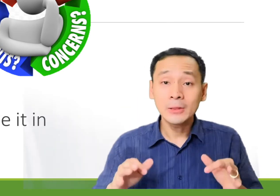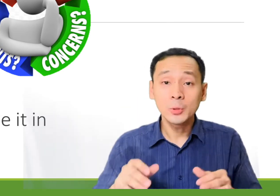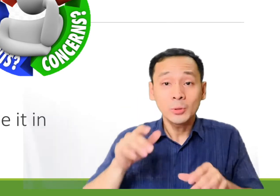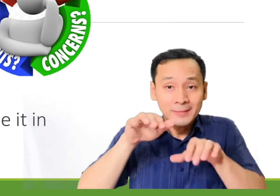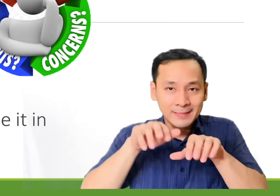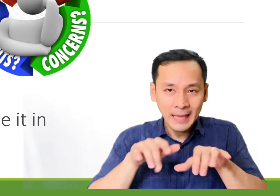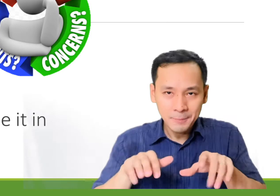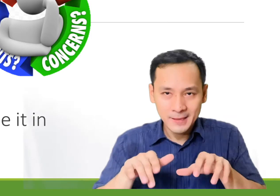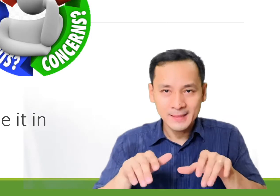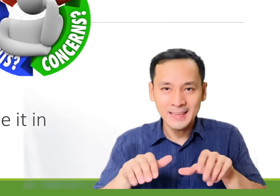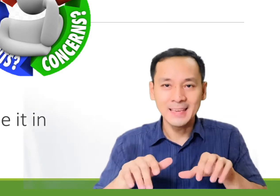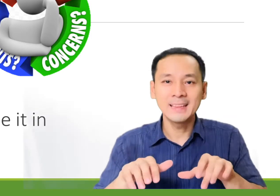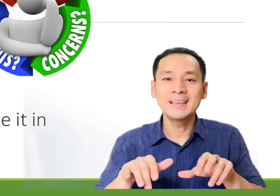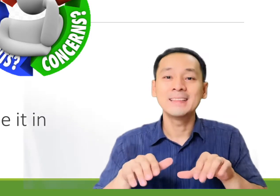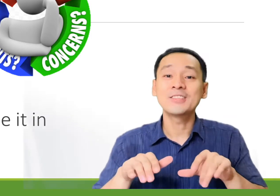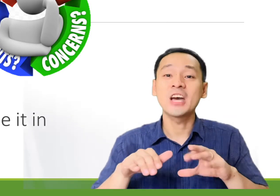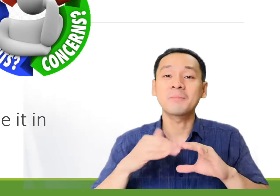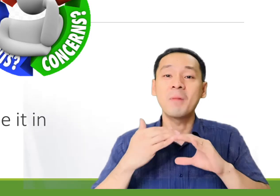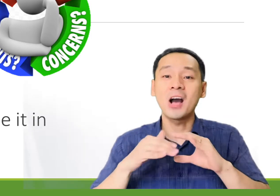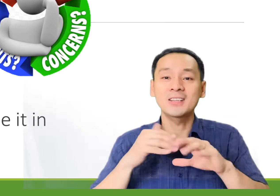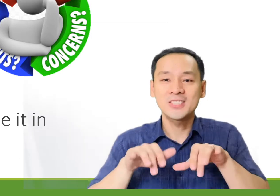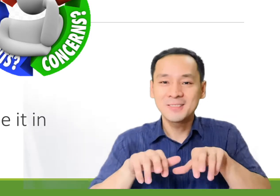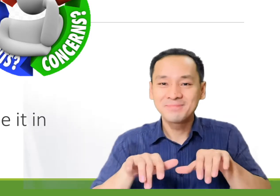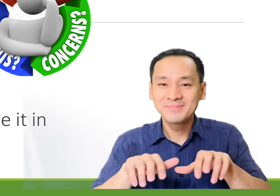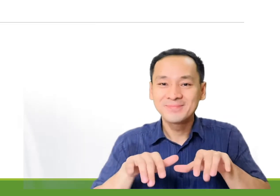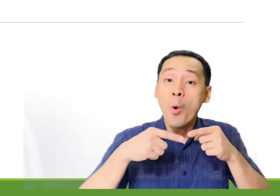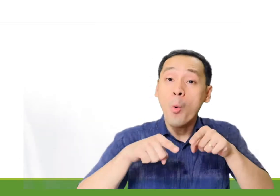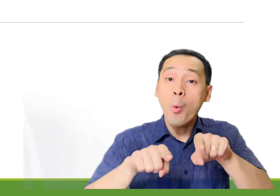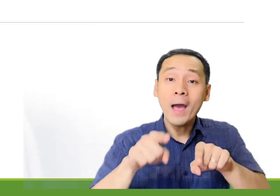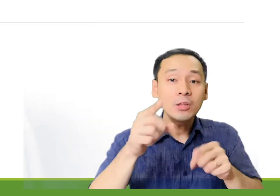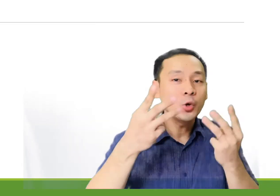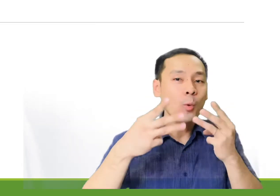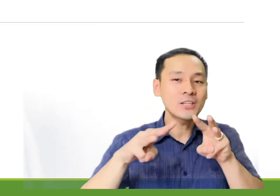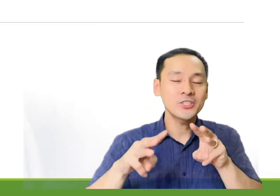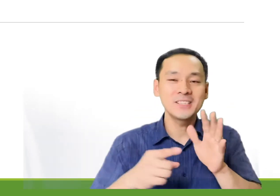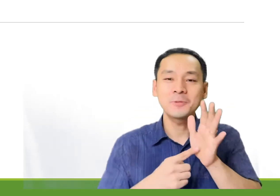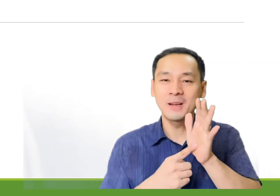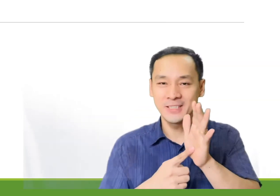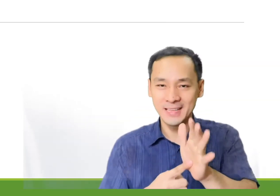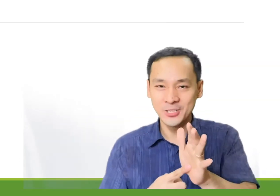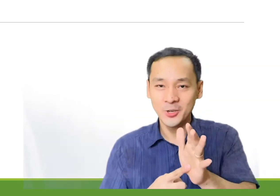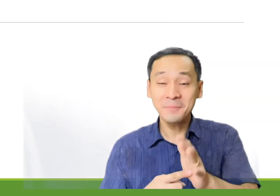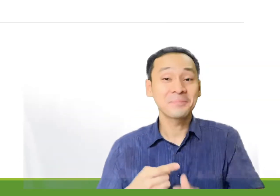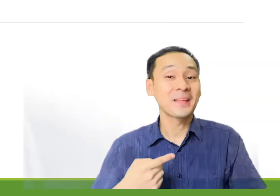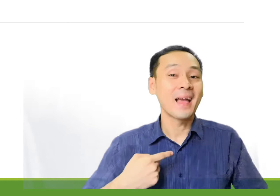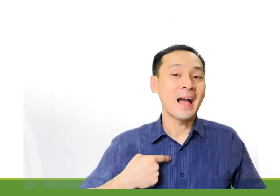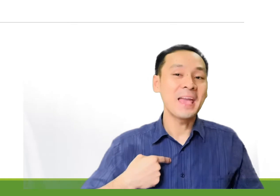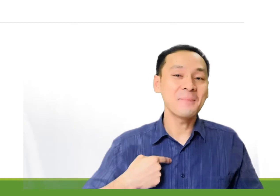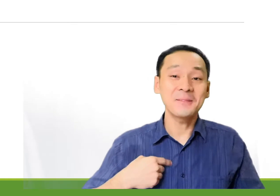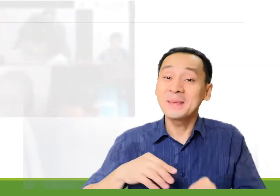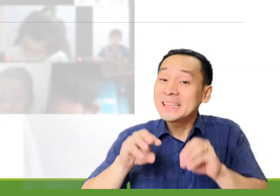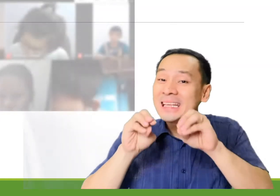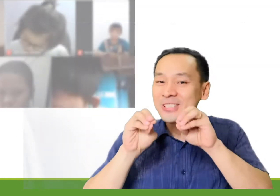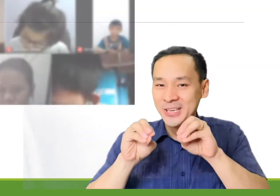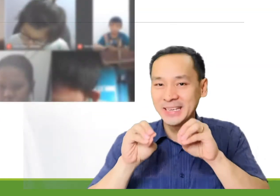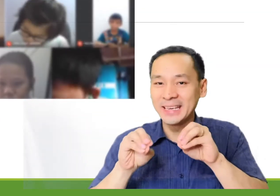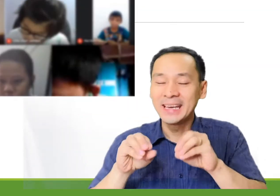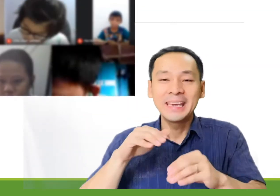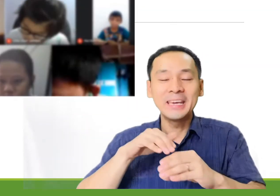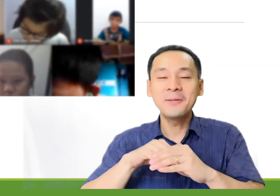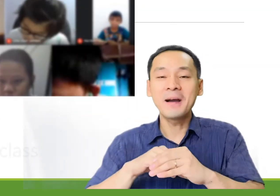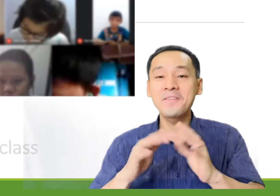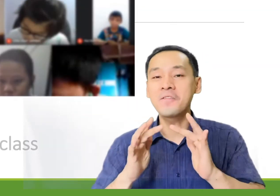feel free to type it in the chat box. While you watch this presentation, I might be